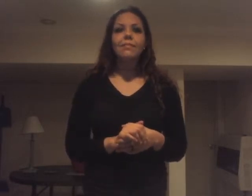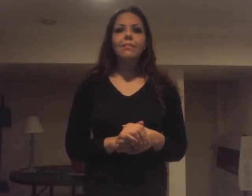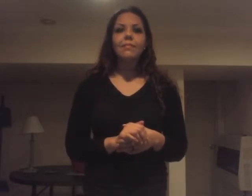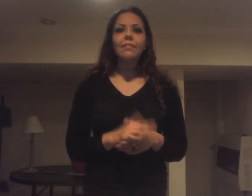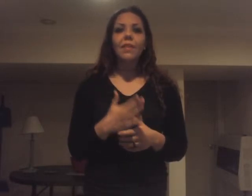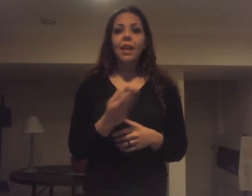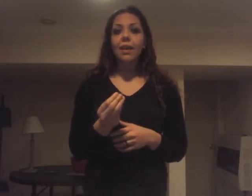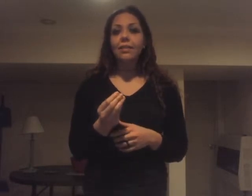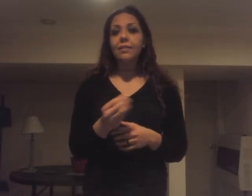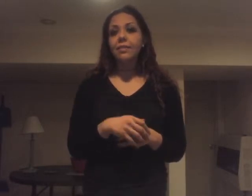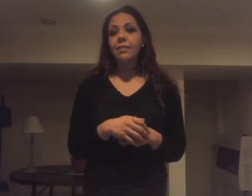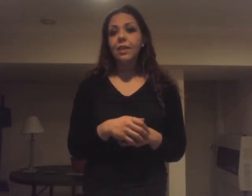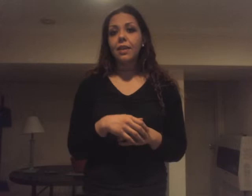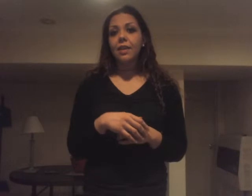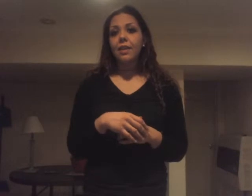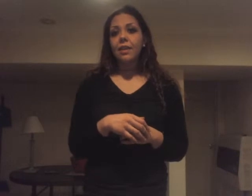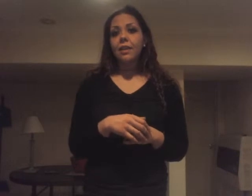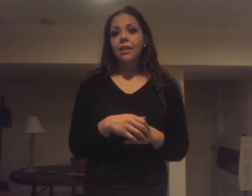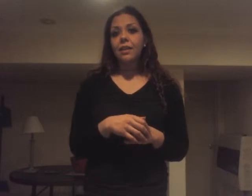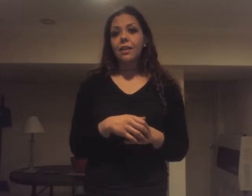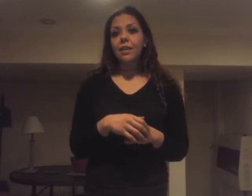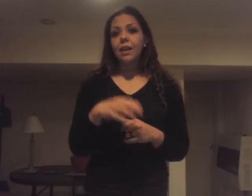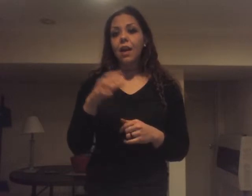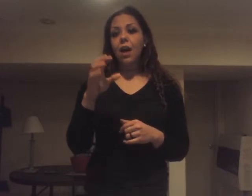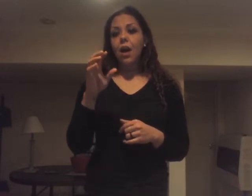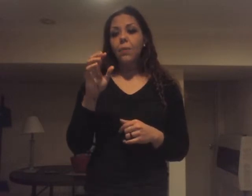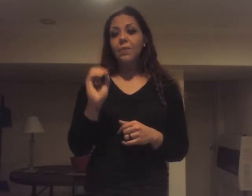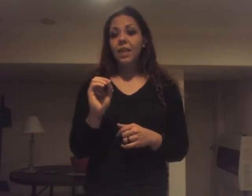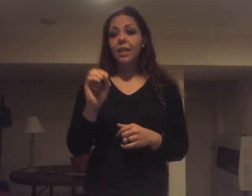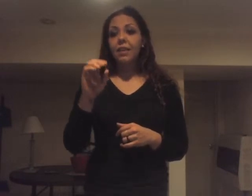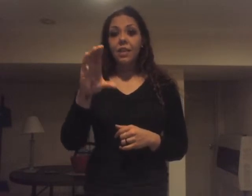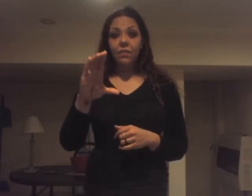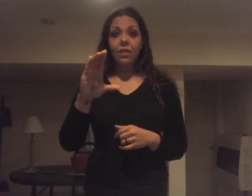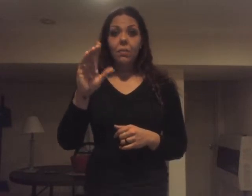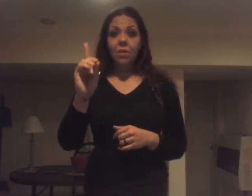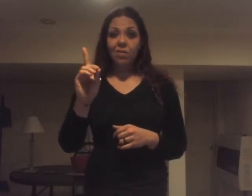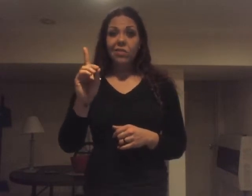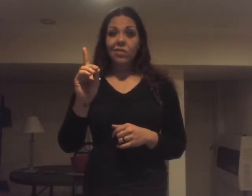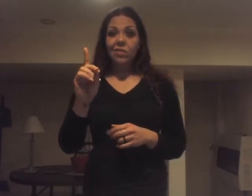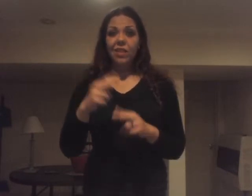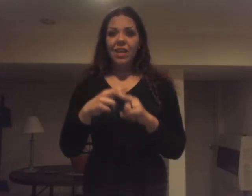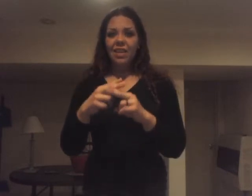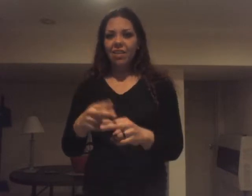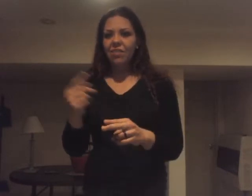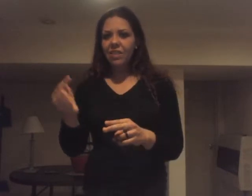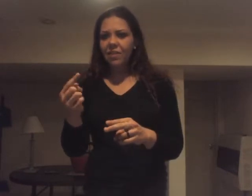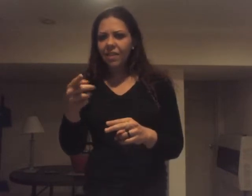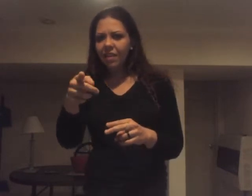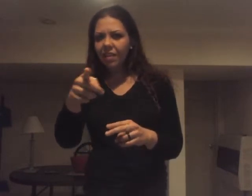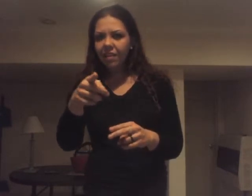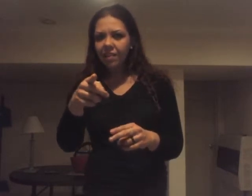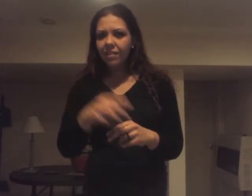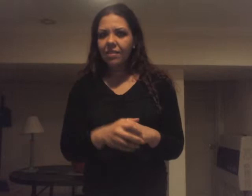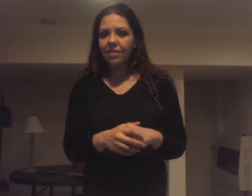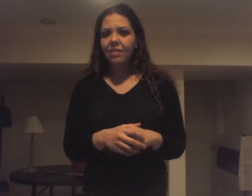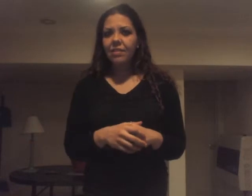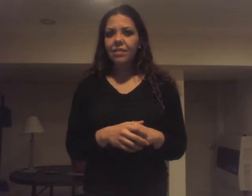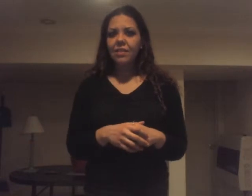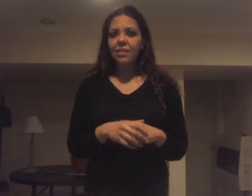And obsessive-compulsive they are calling anancastic, for reasons that escape me, because it's